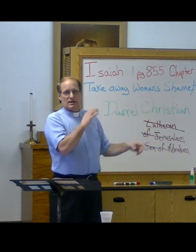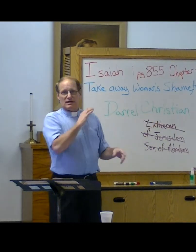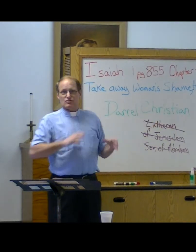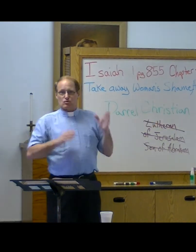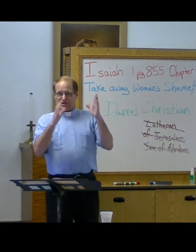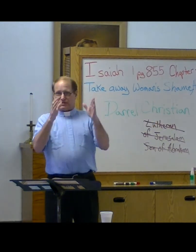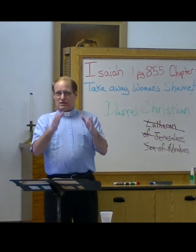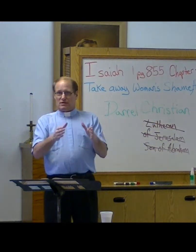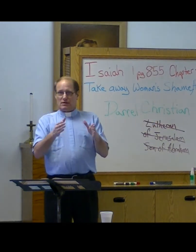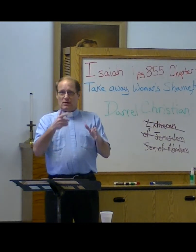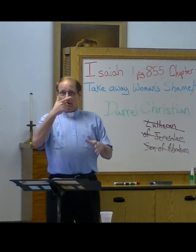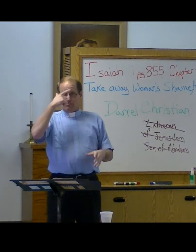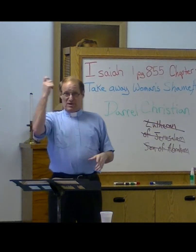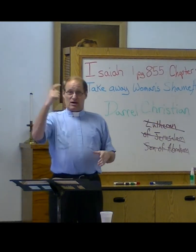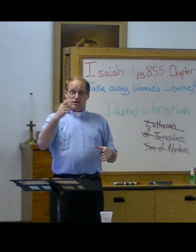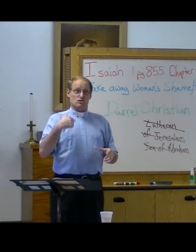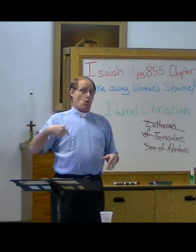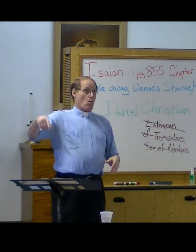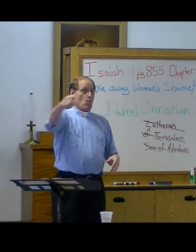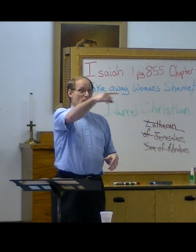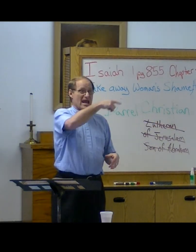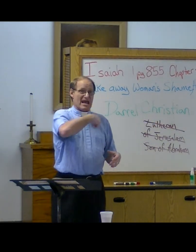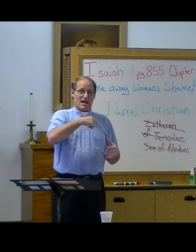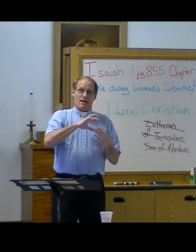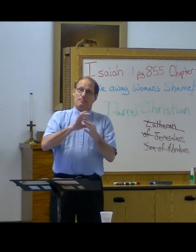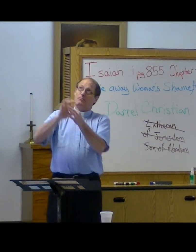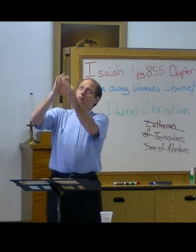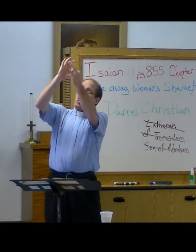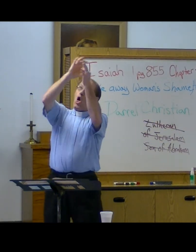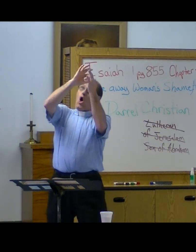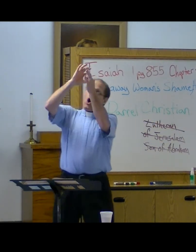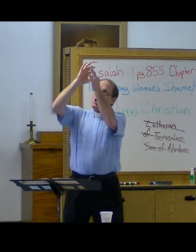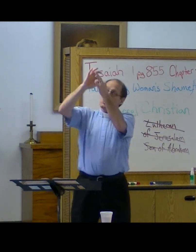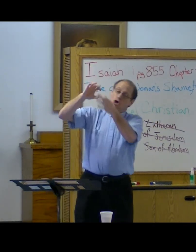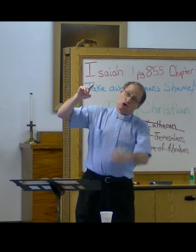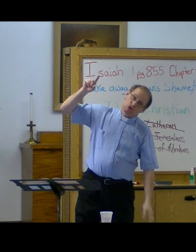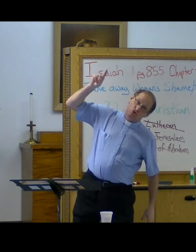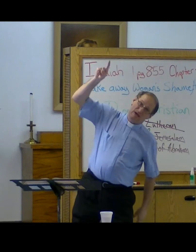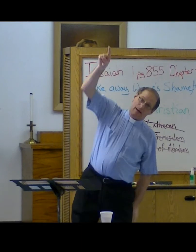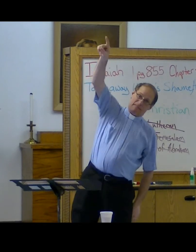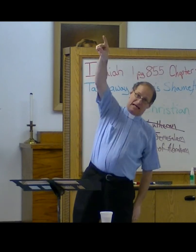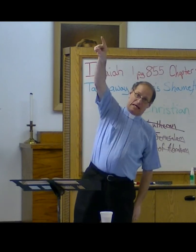is Christian because we belong to him.